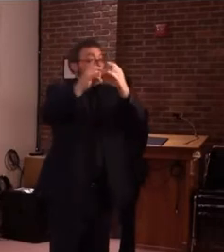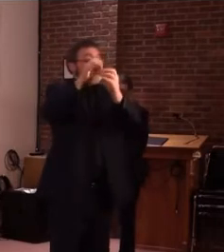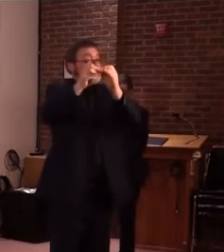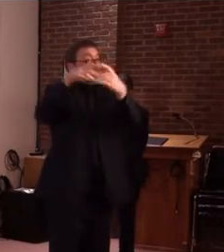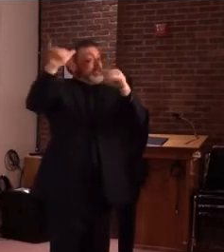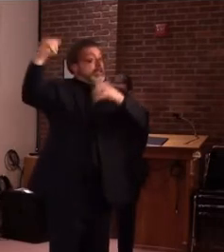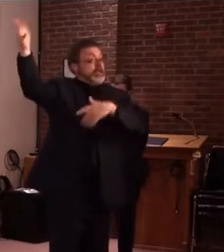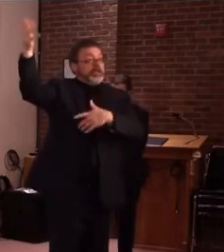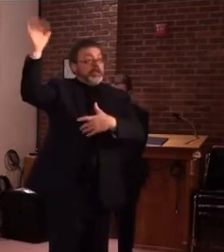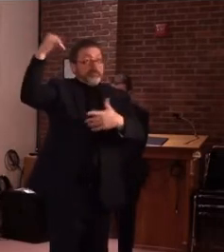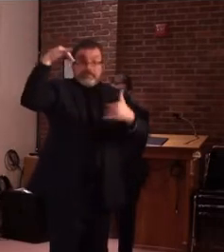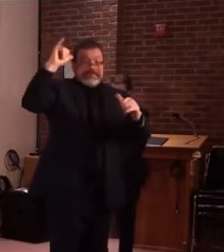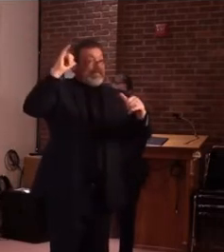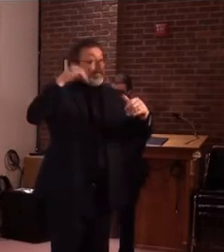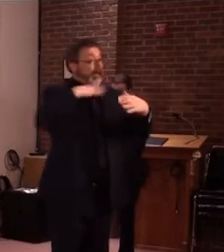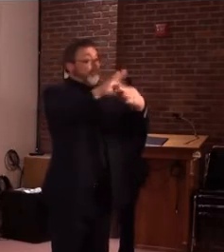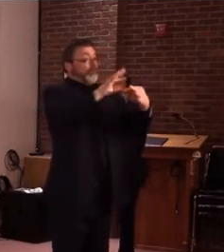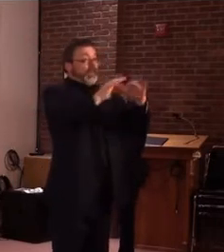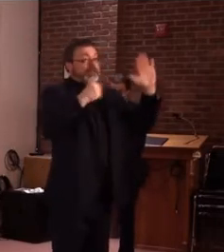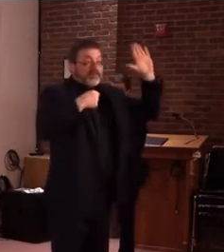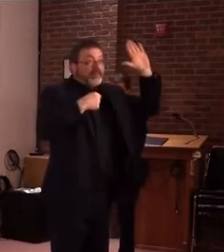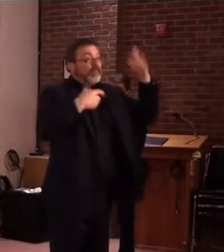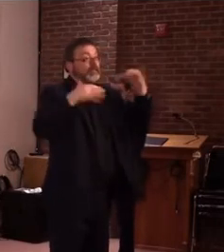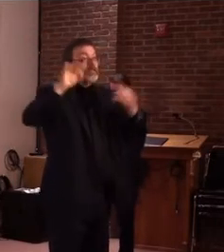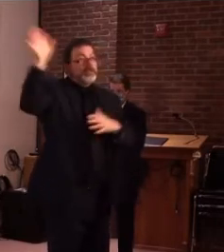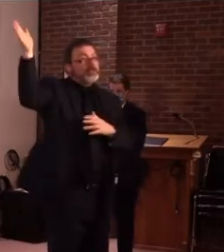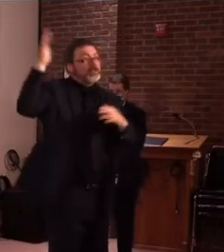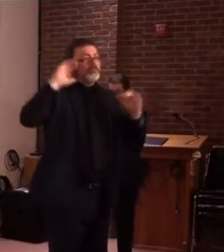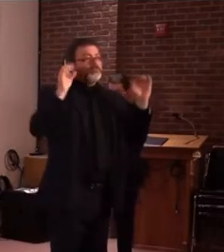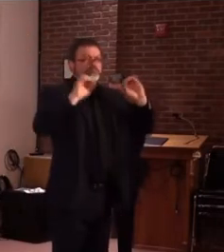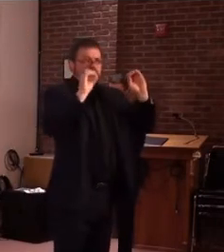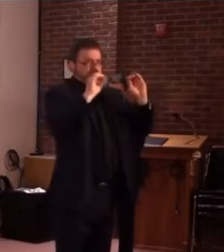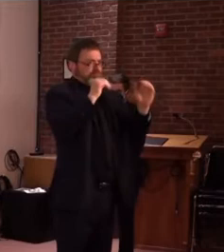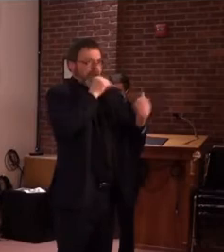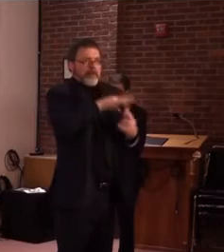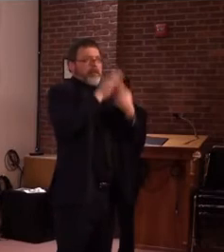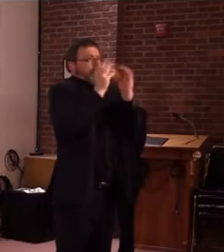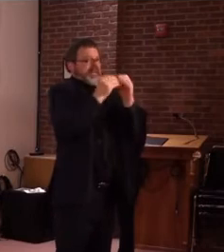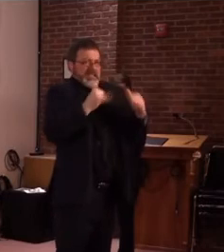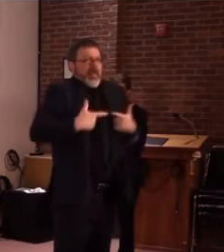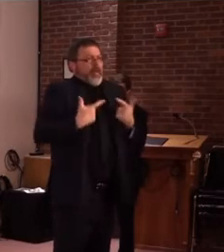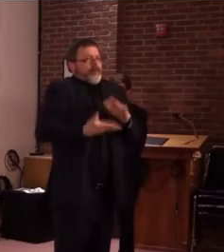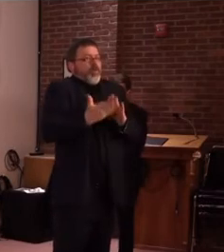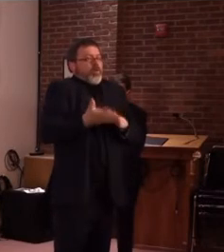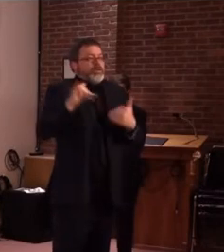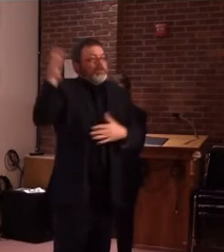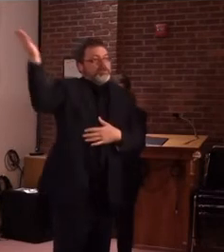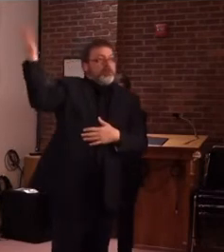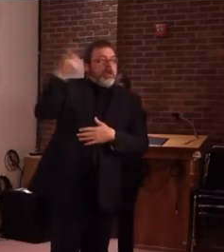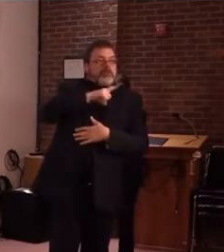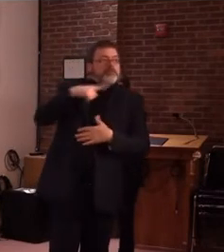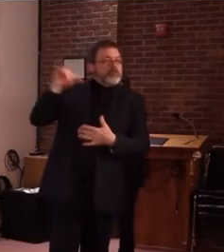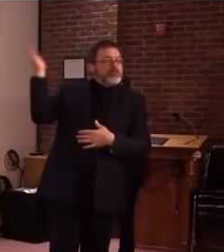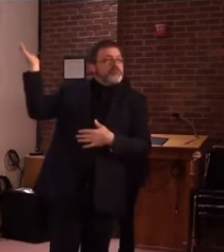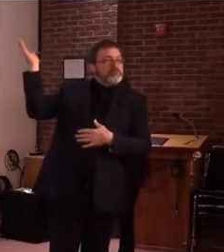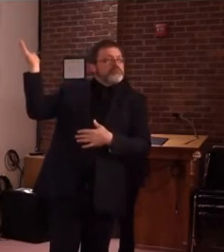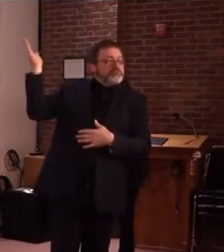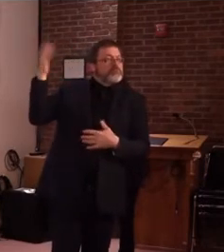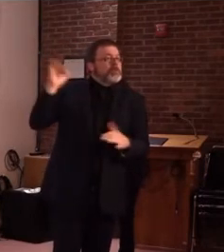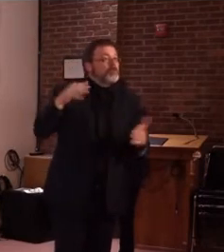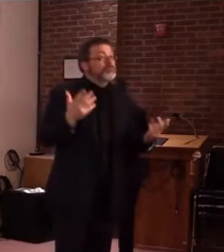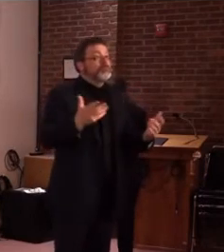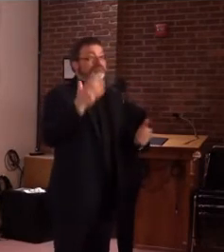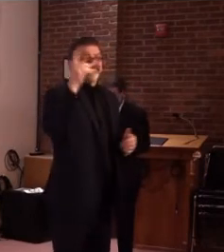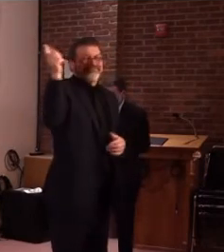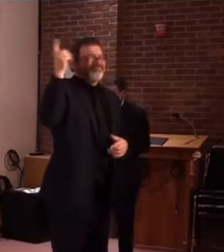this could be done fairly quick if they're of a mind to, and they understand again that we're trying to do whatever